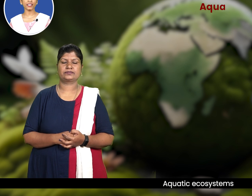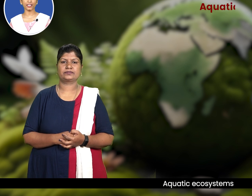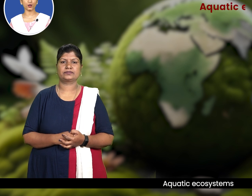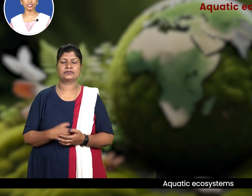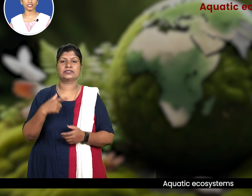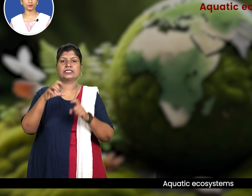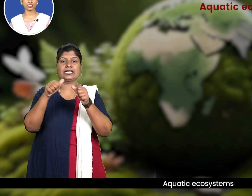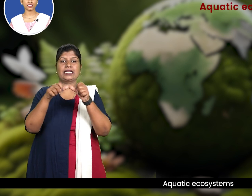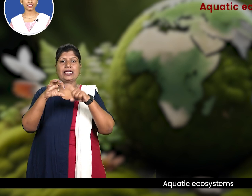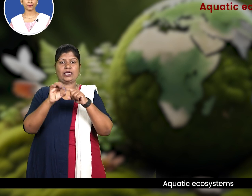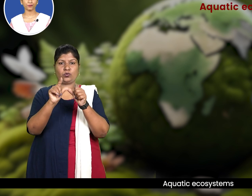Aquatic ecosystems.